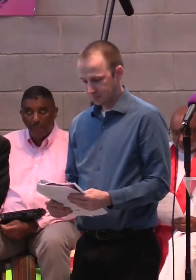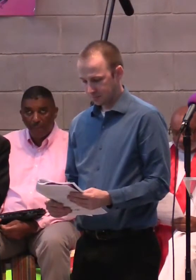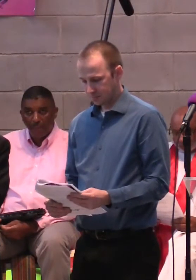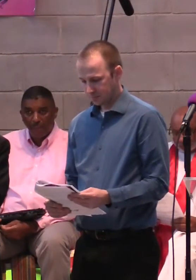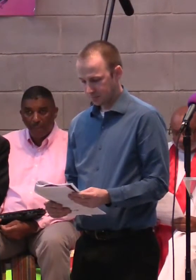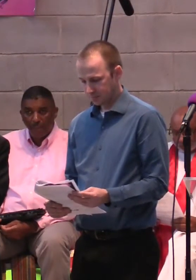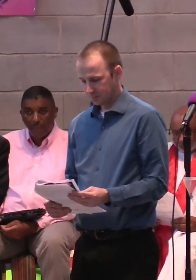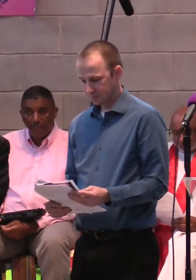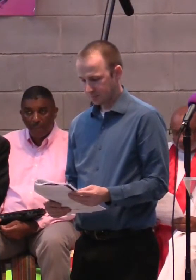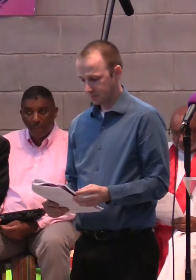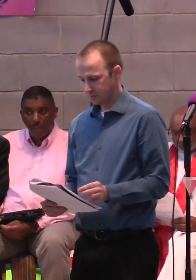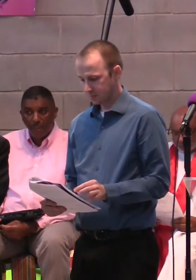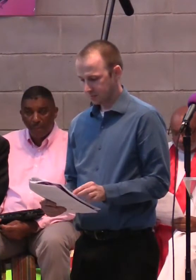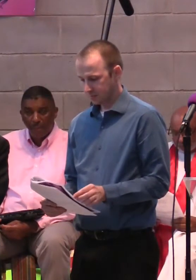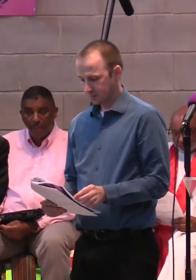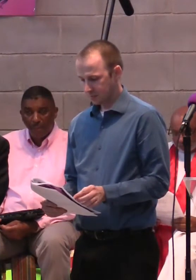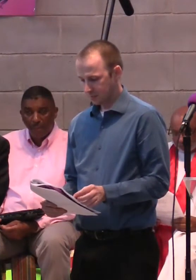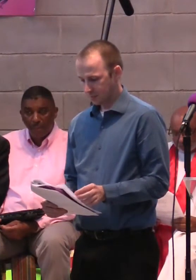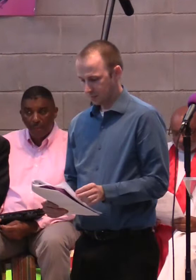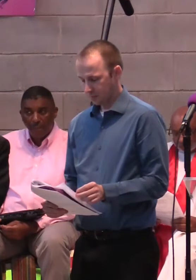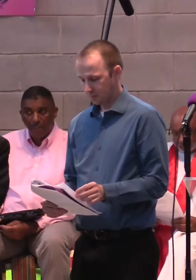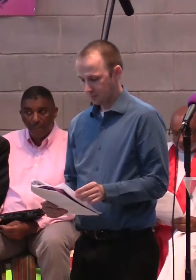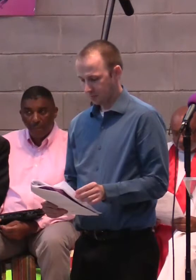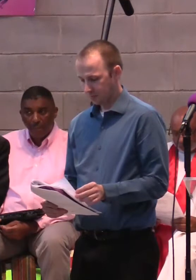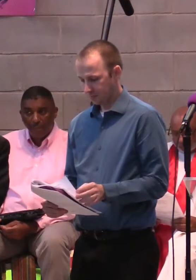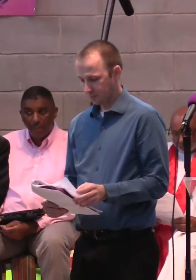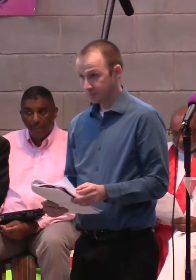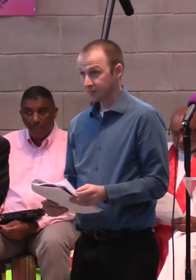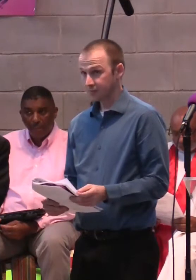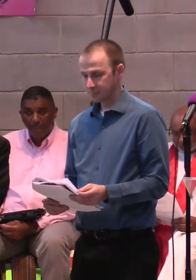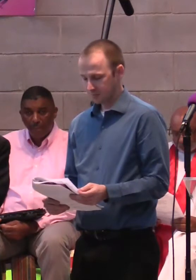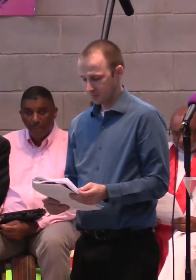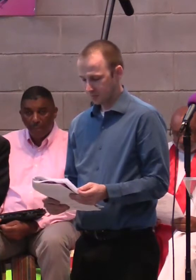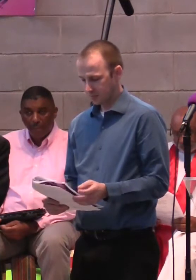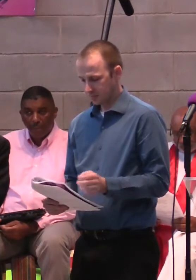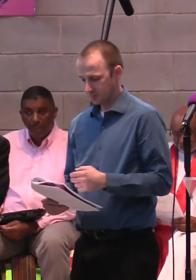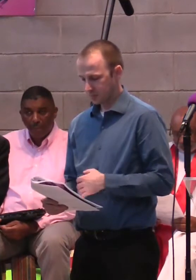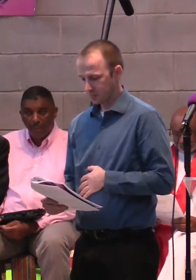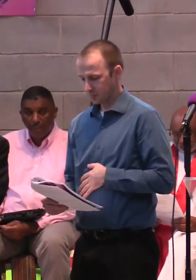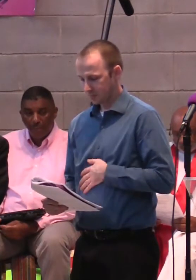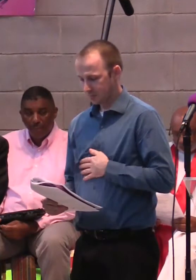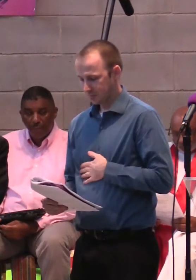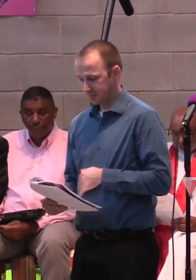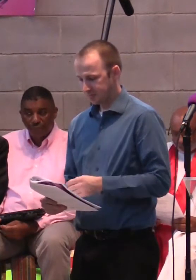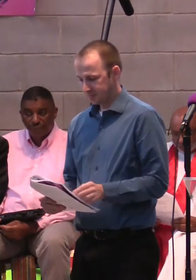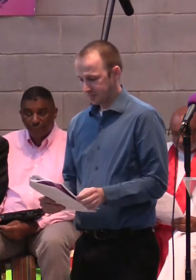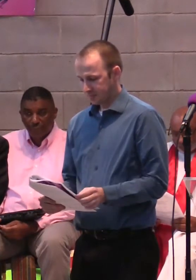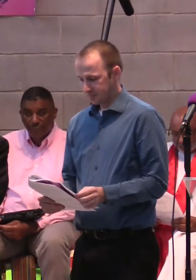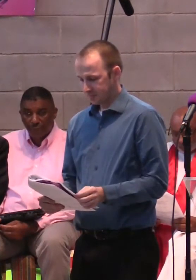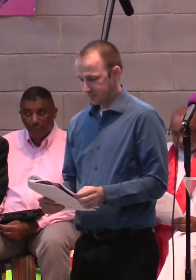shown the mercy promised to our ancestors and has remembered his holy covenant, the oath that